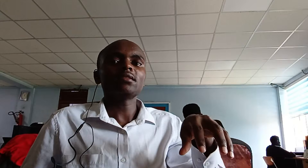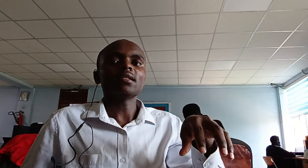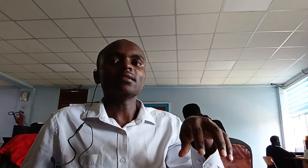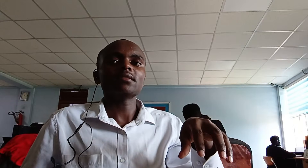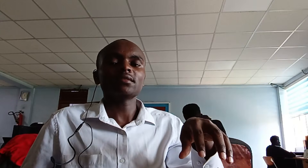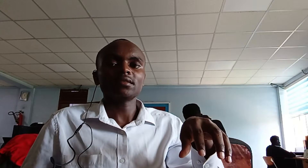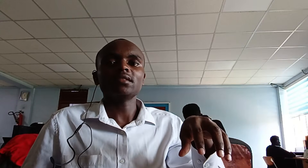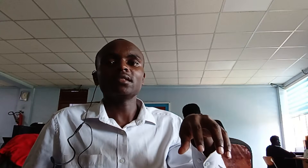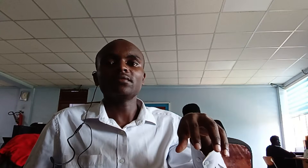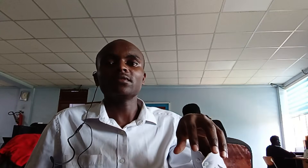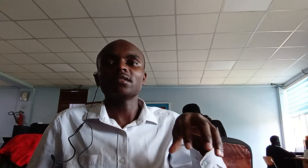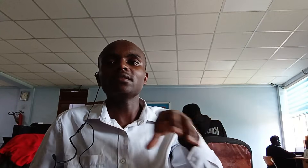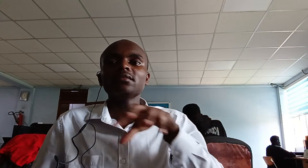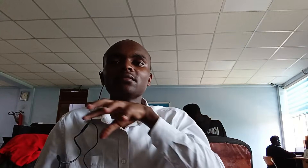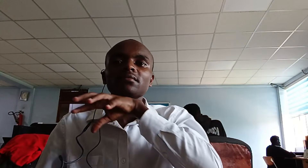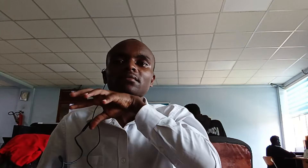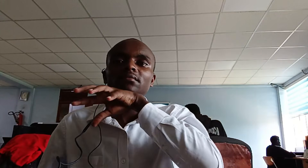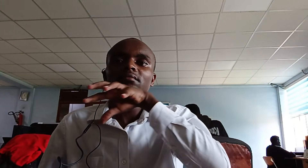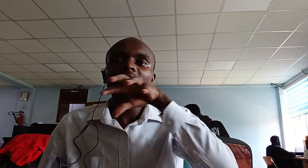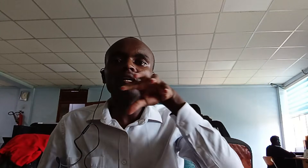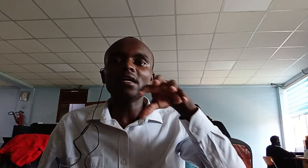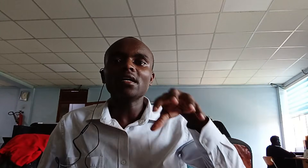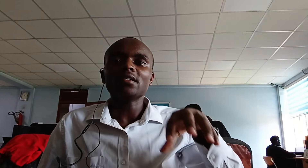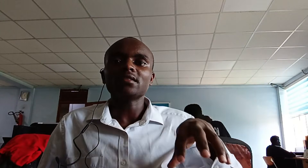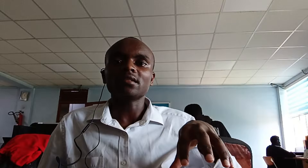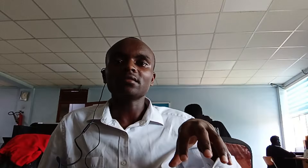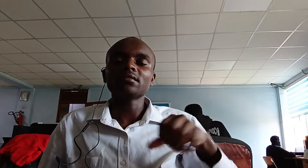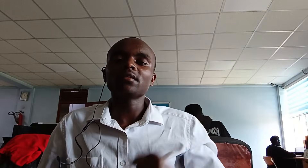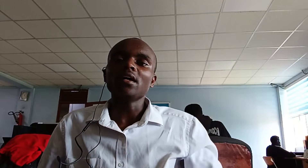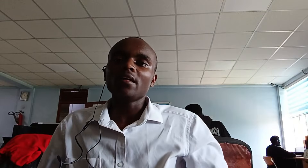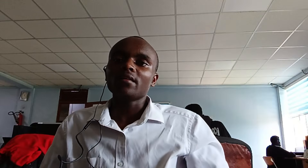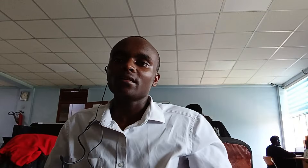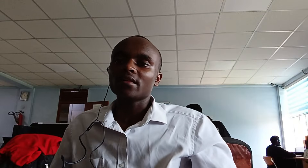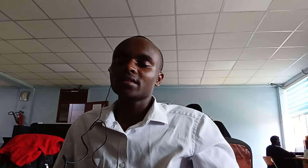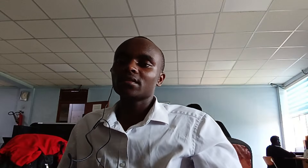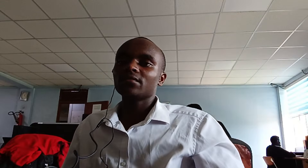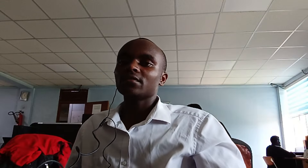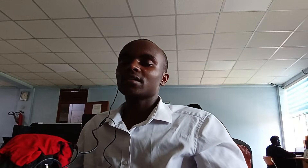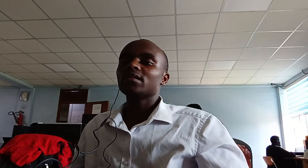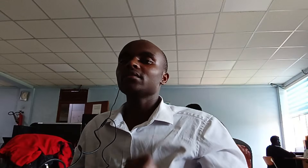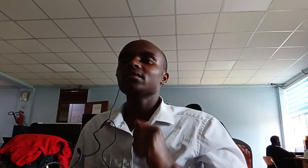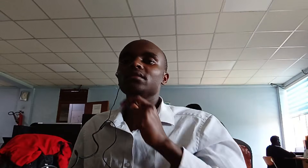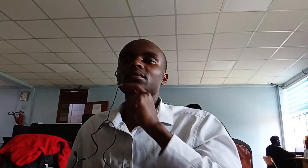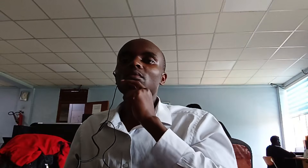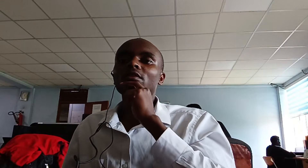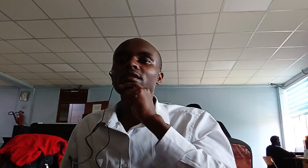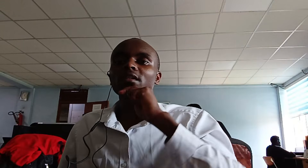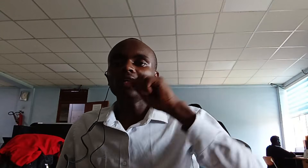sun. The sign for sun, sun. The other sign for sun, it's boy, and